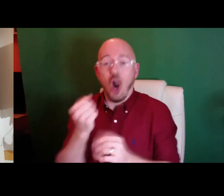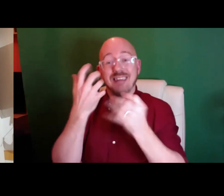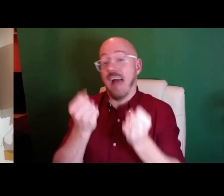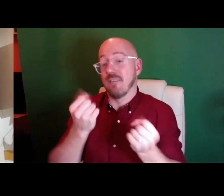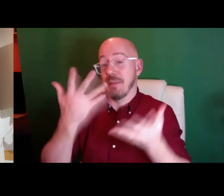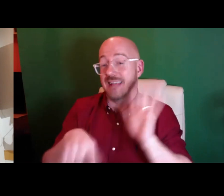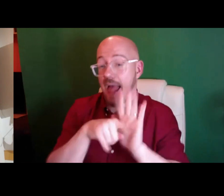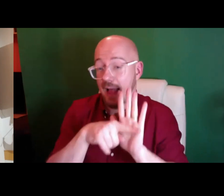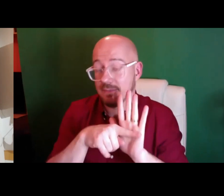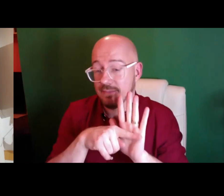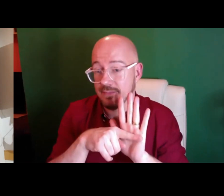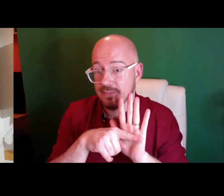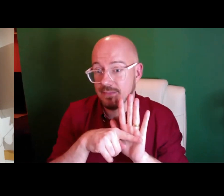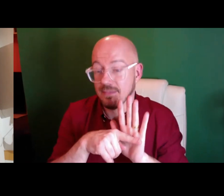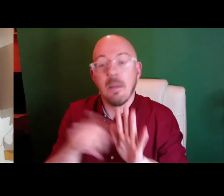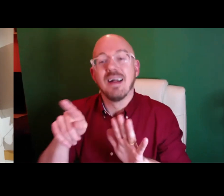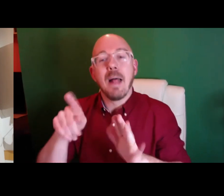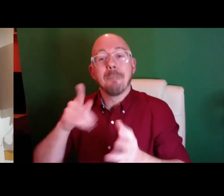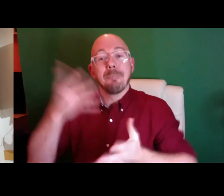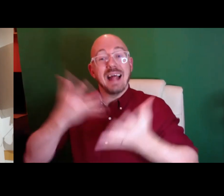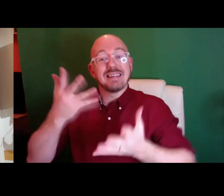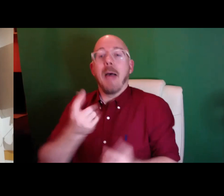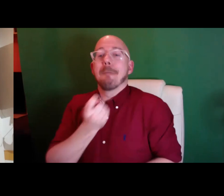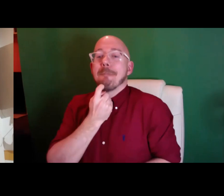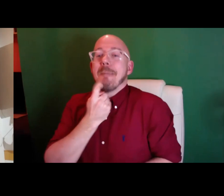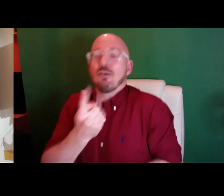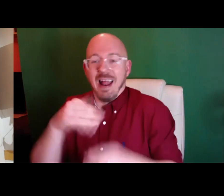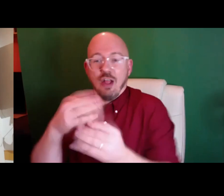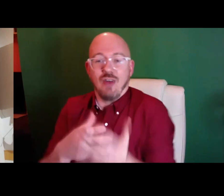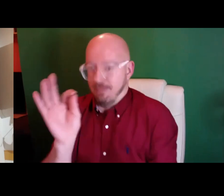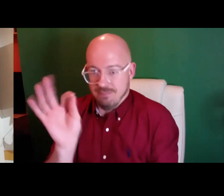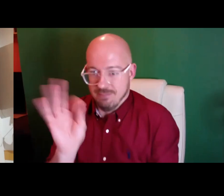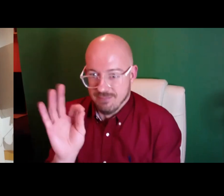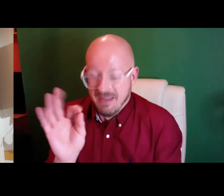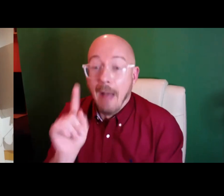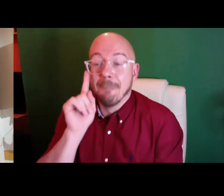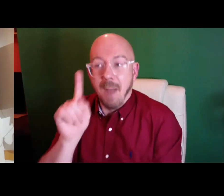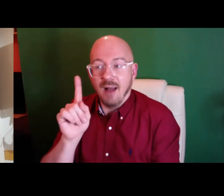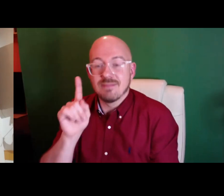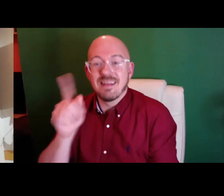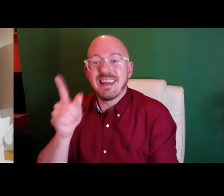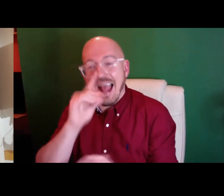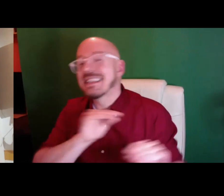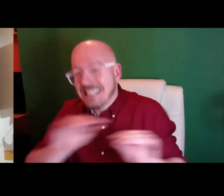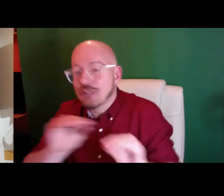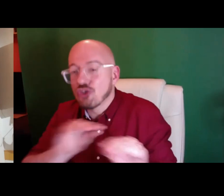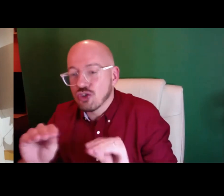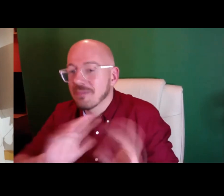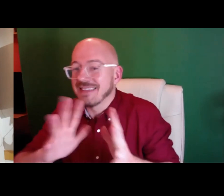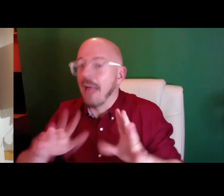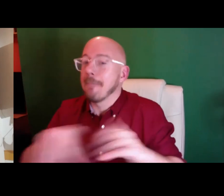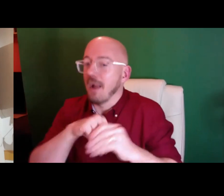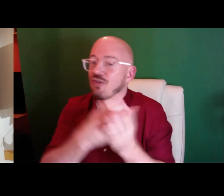forget, Scotland, although we have a BSL Act in Scotland, BSL is not